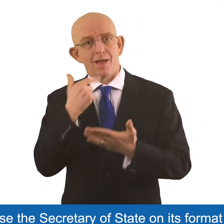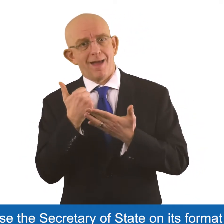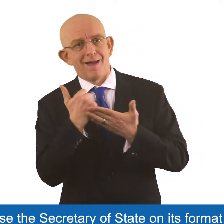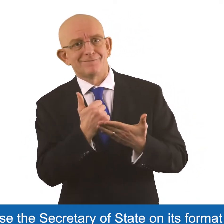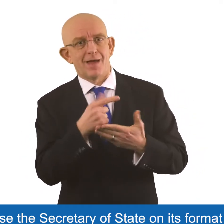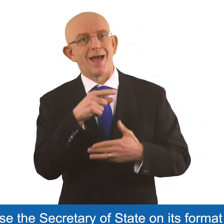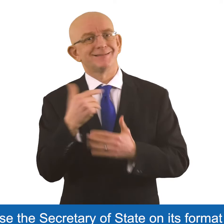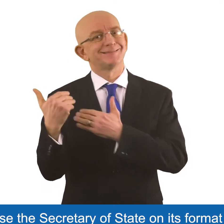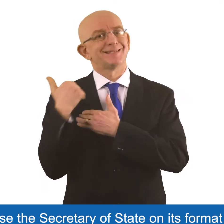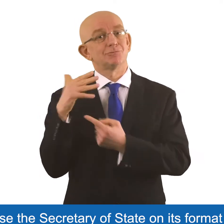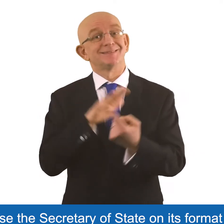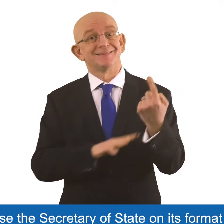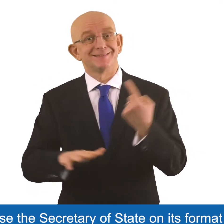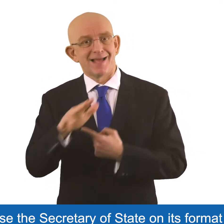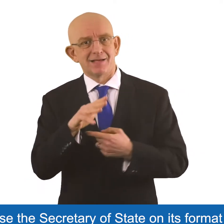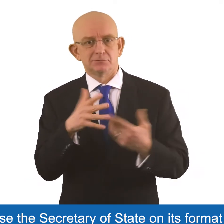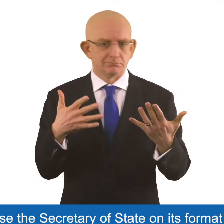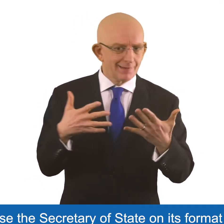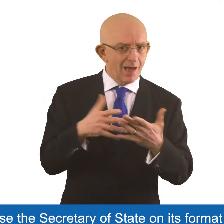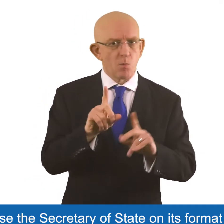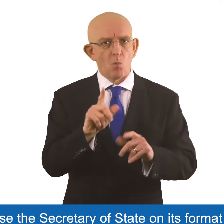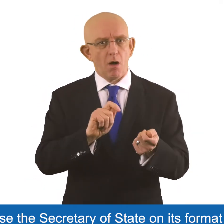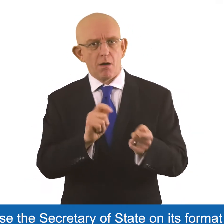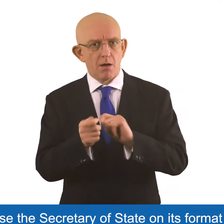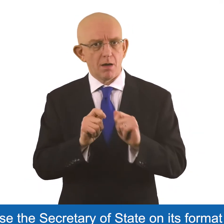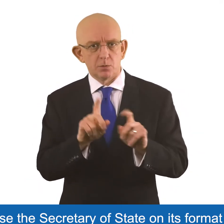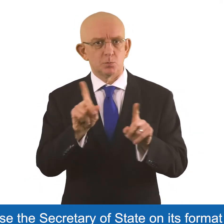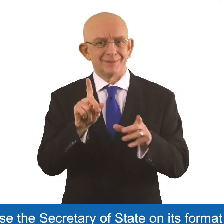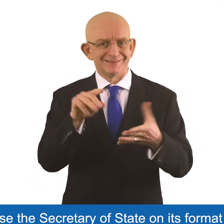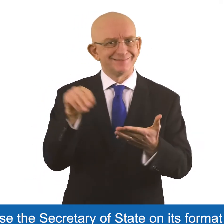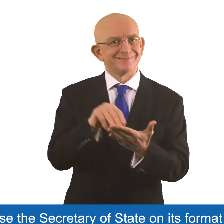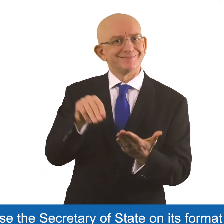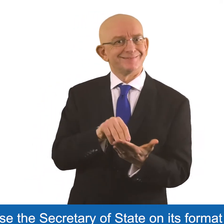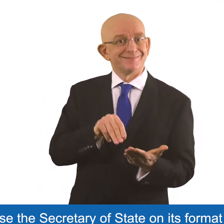that will advise the Secretary of State on its format and content.